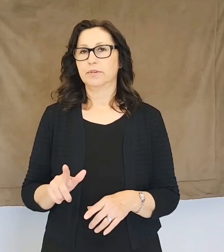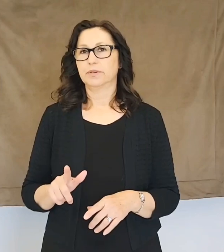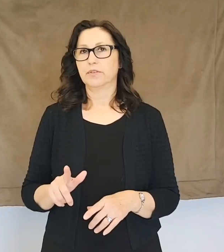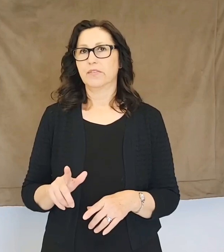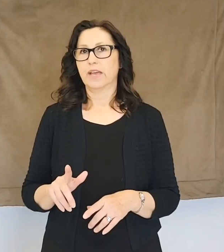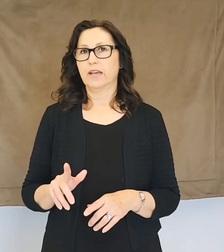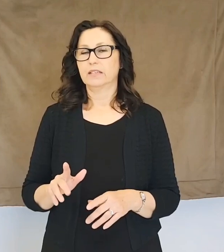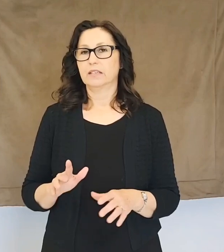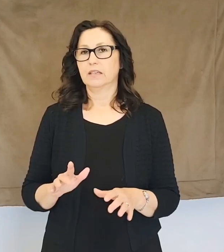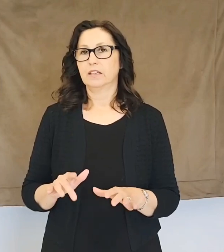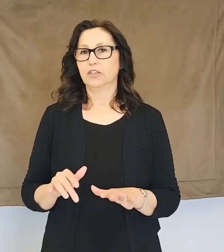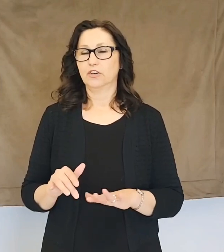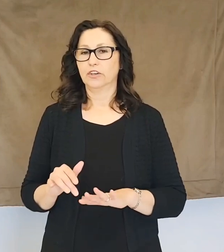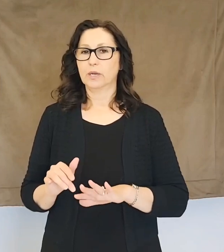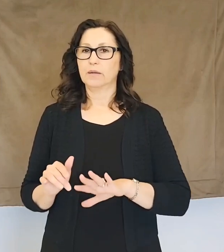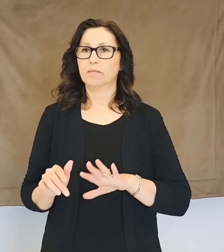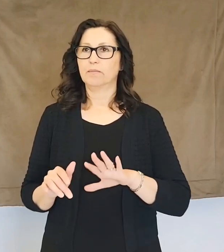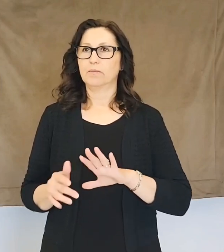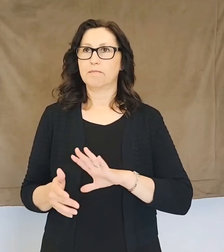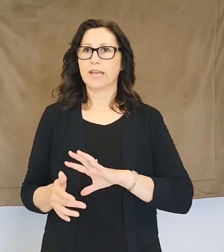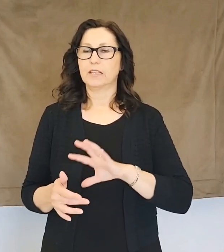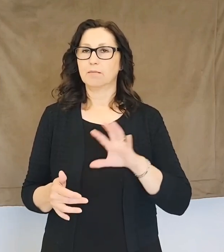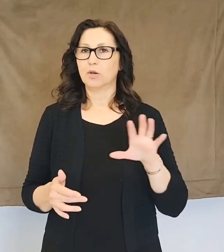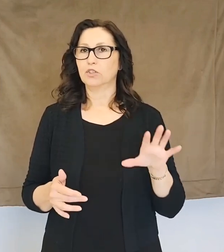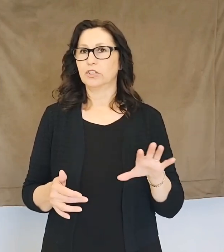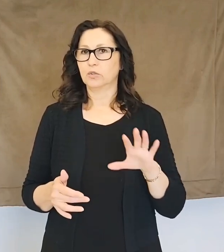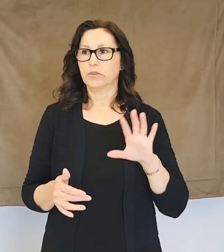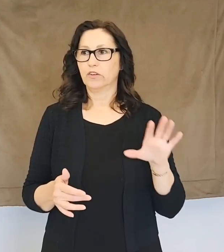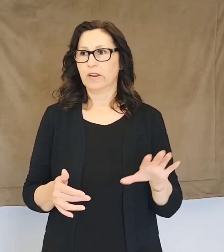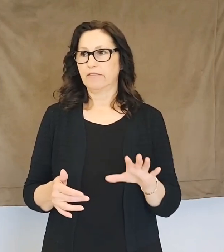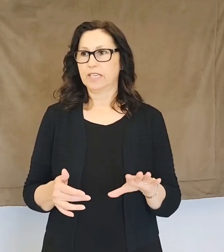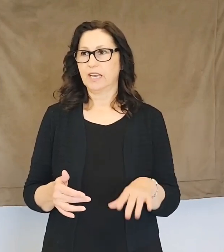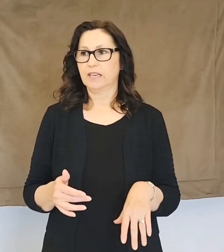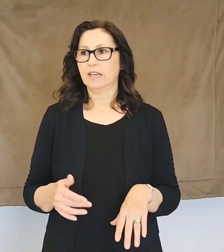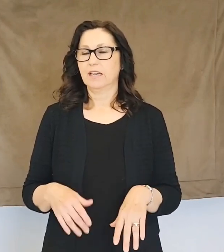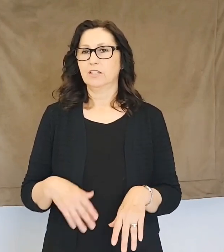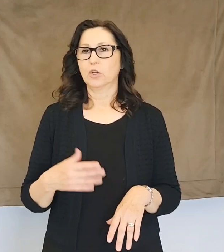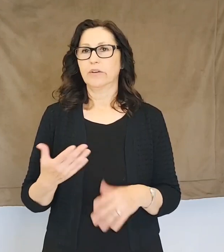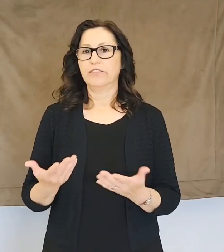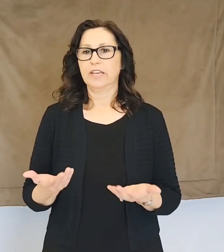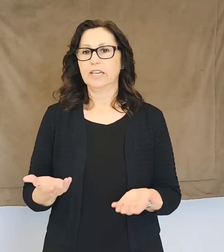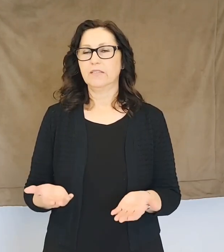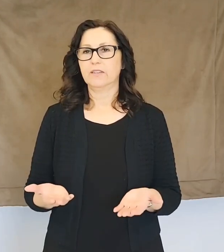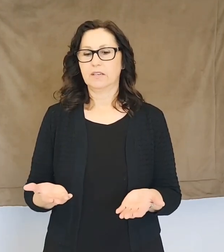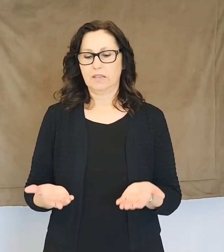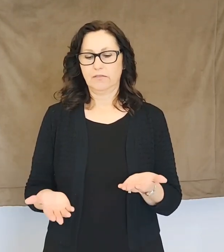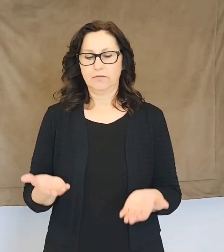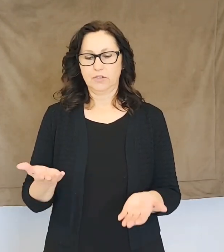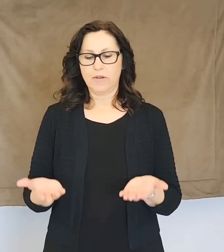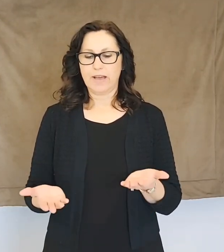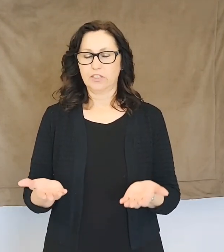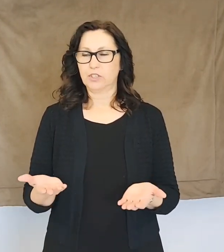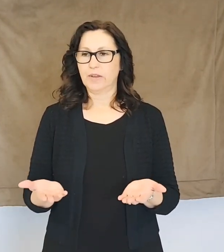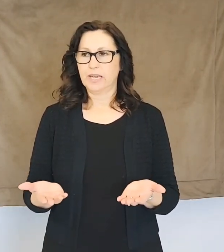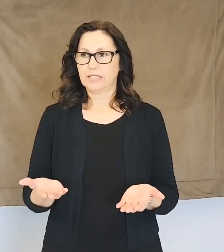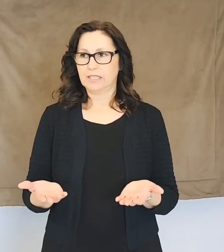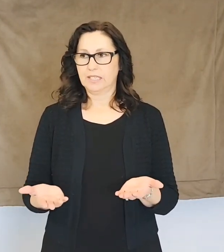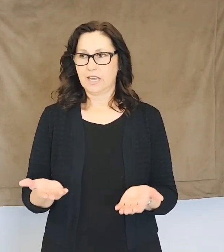remember that you're going to make the motions with your left hand. So if you have a two-handed